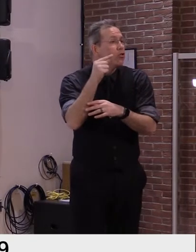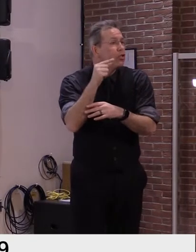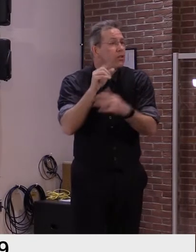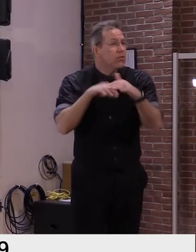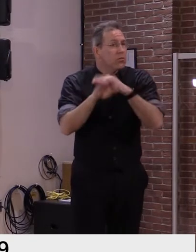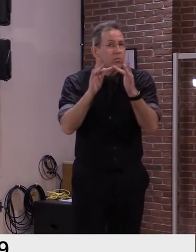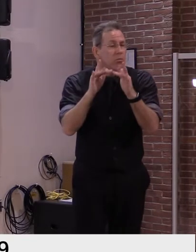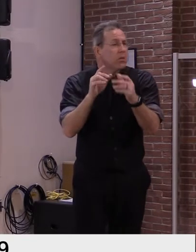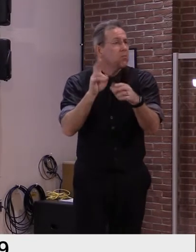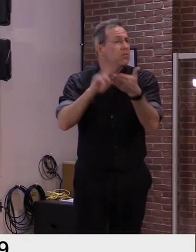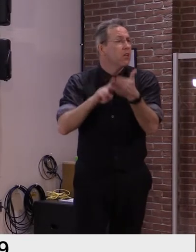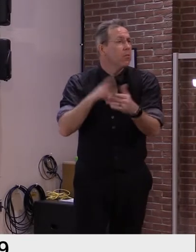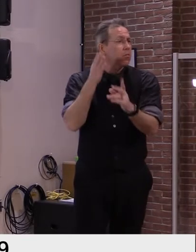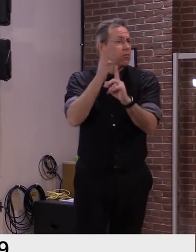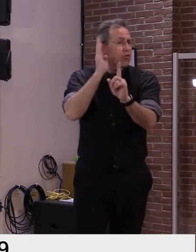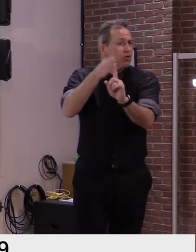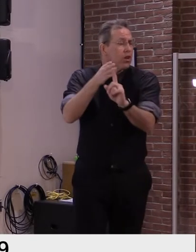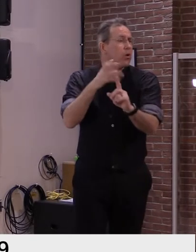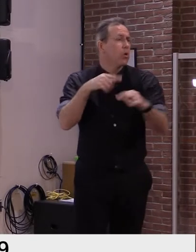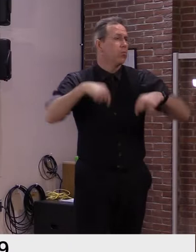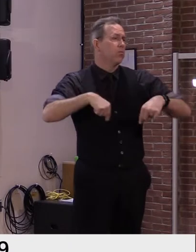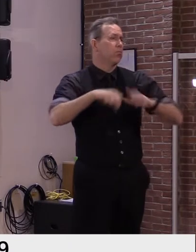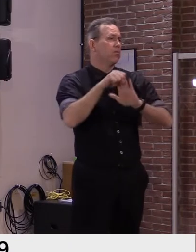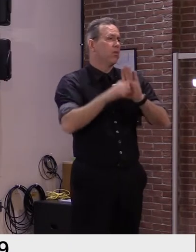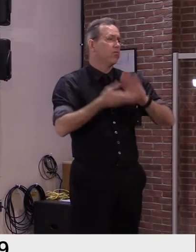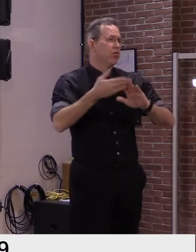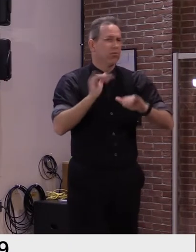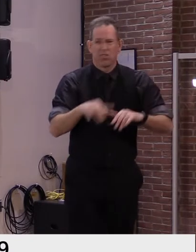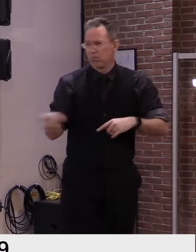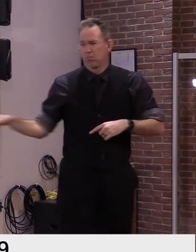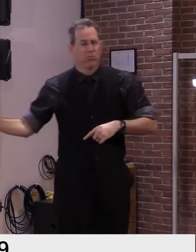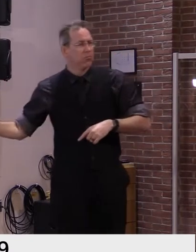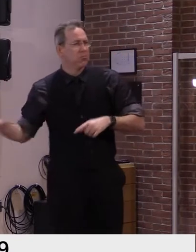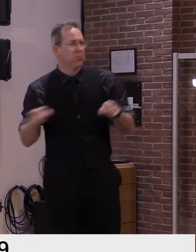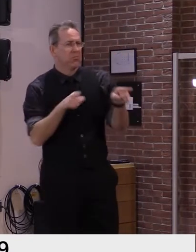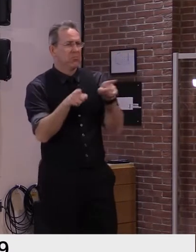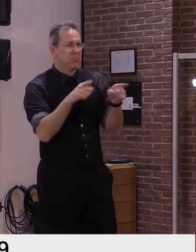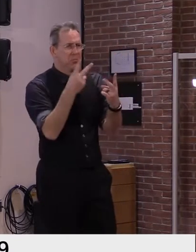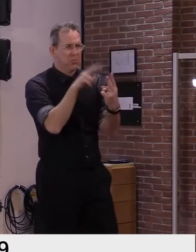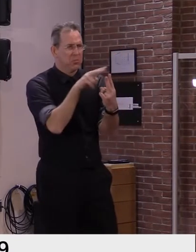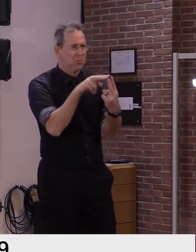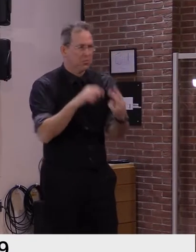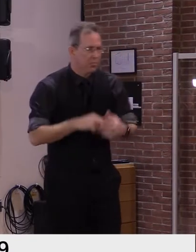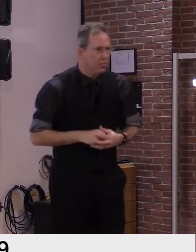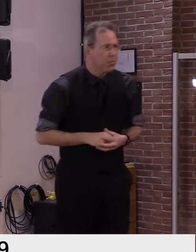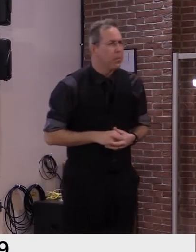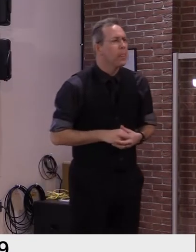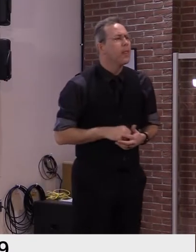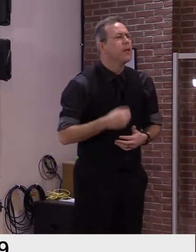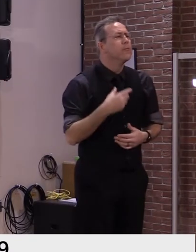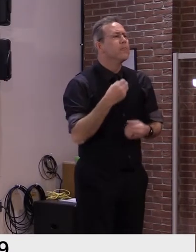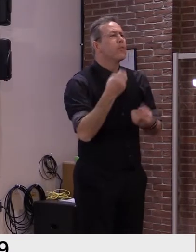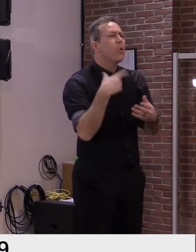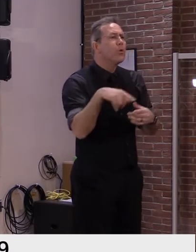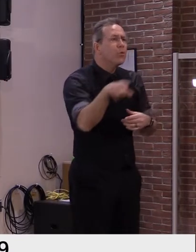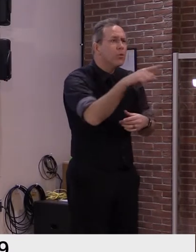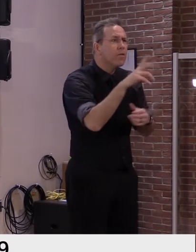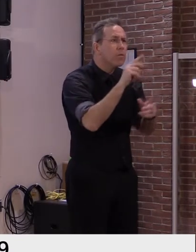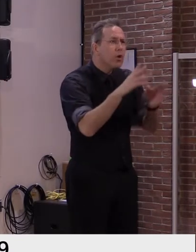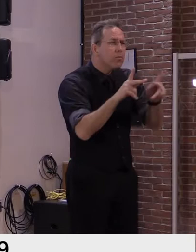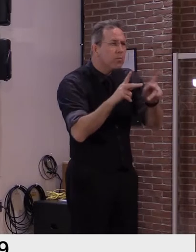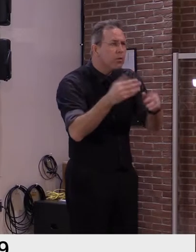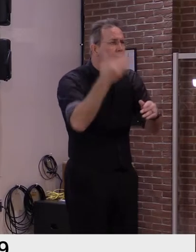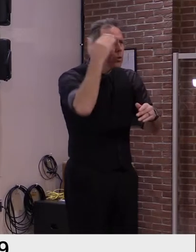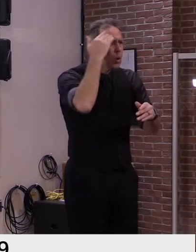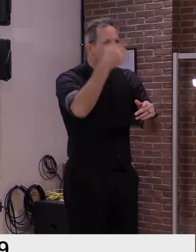for you. I want Vermonters to know this. We have plenty of slots available to vaccinate